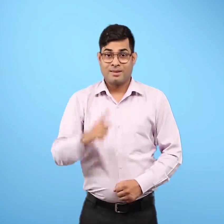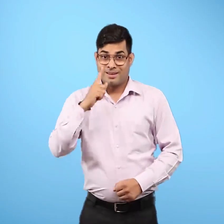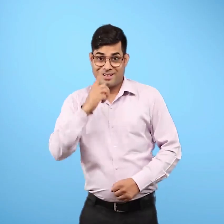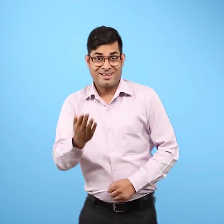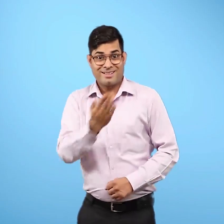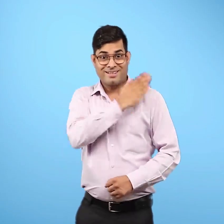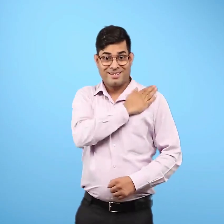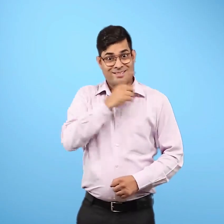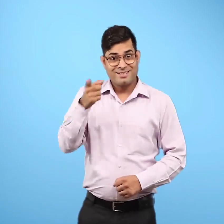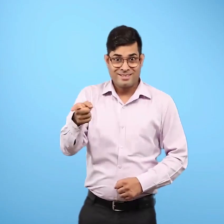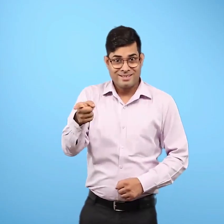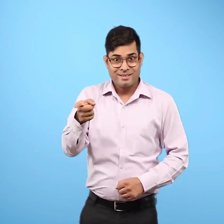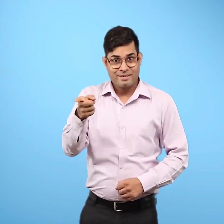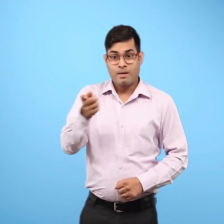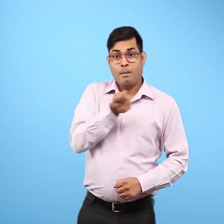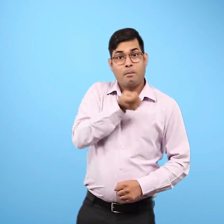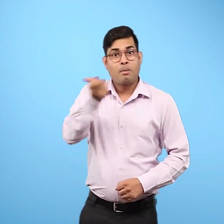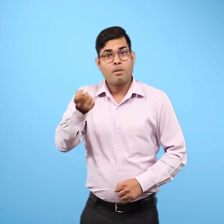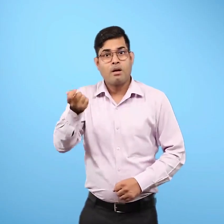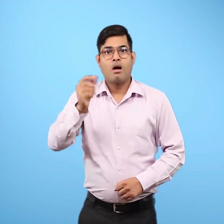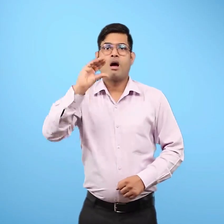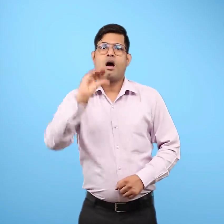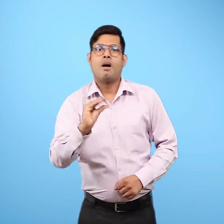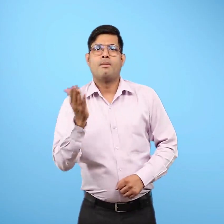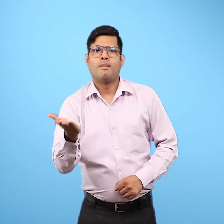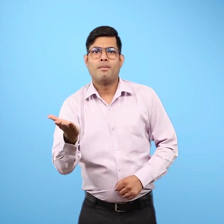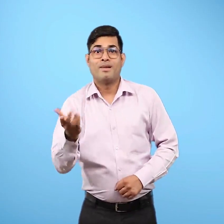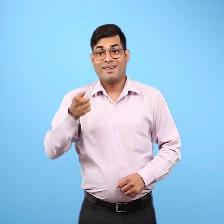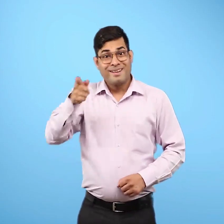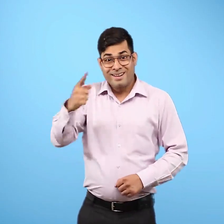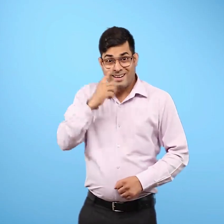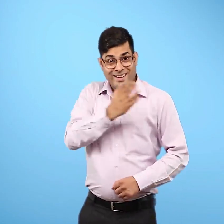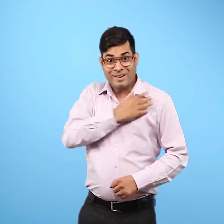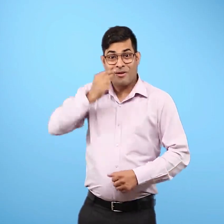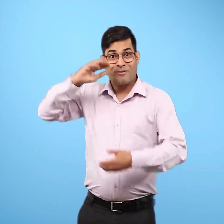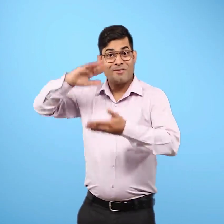"And why does he pay less to Tulsi and more to her husband?"